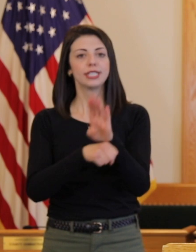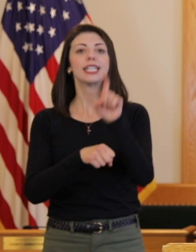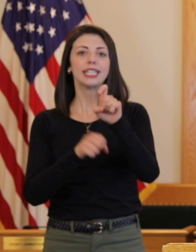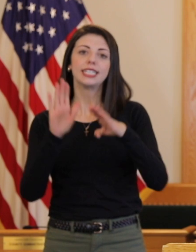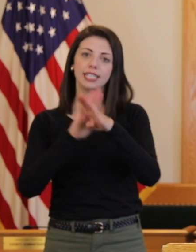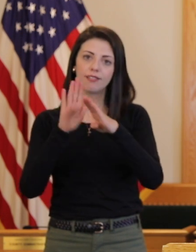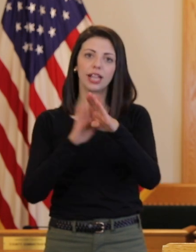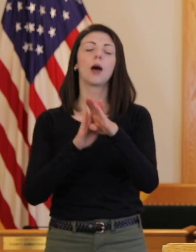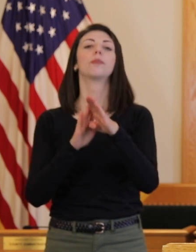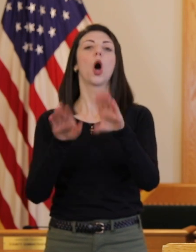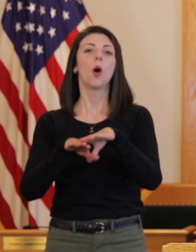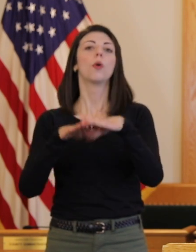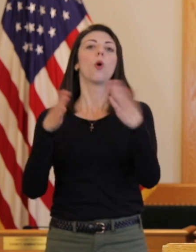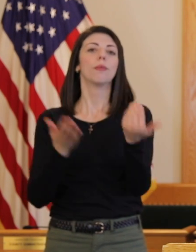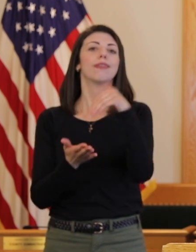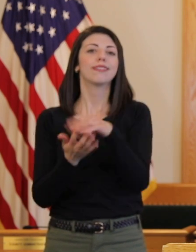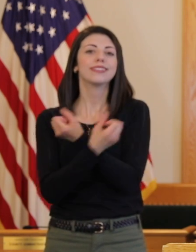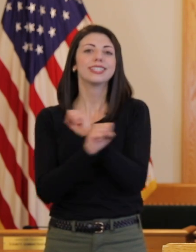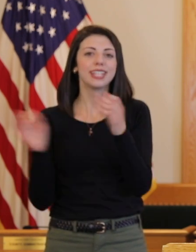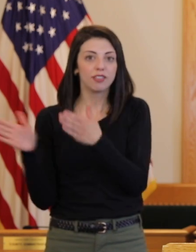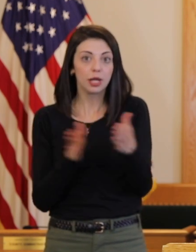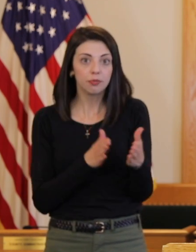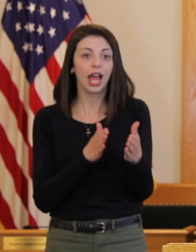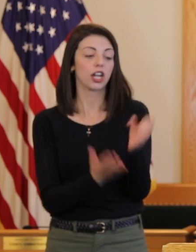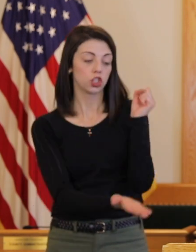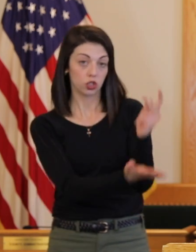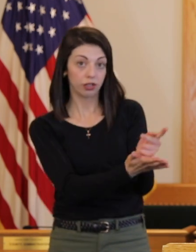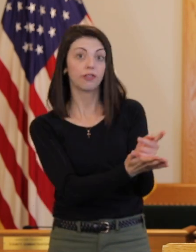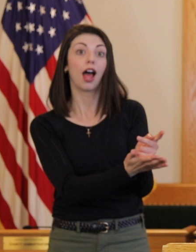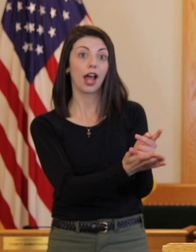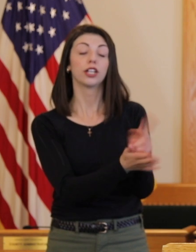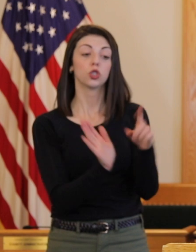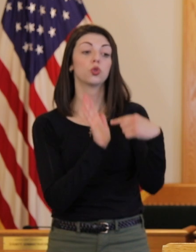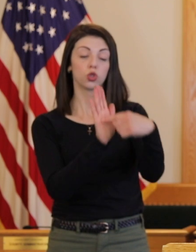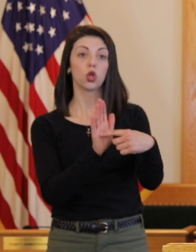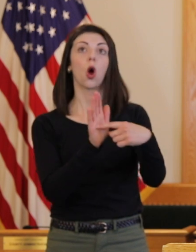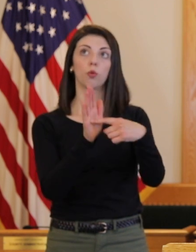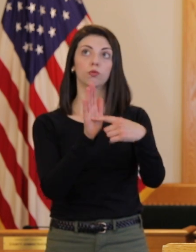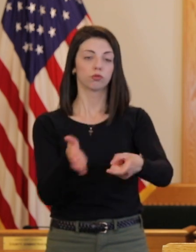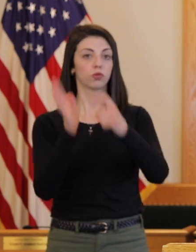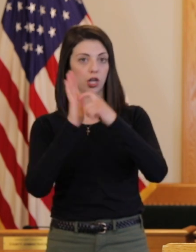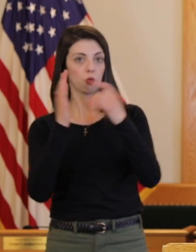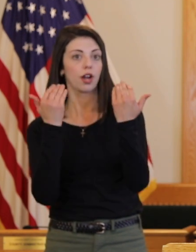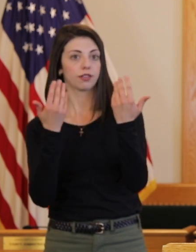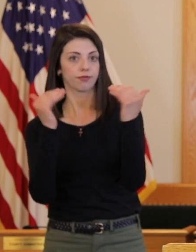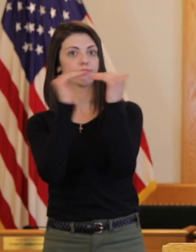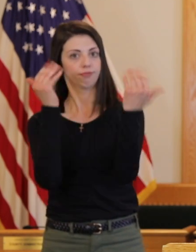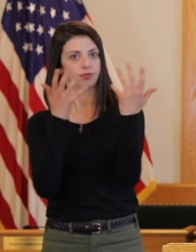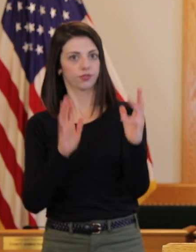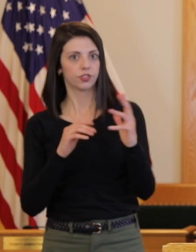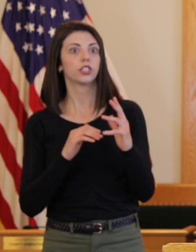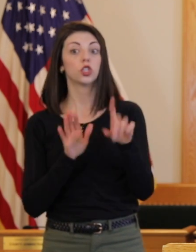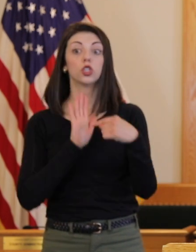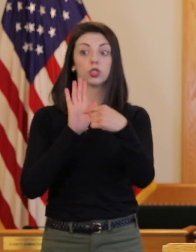safety plan, certify to the state that they have met that obligation, share it with their employees, and have it available at their place of